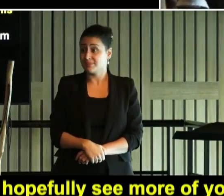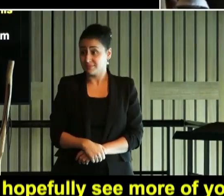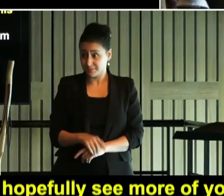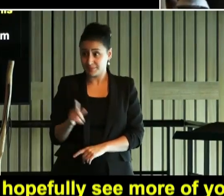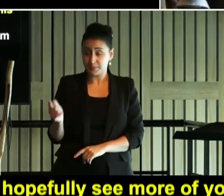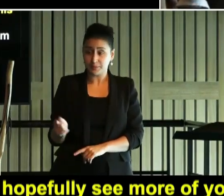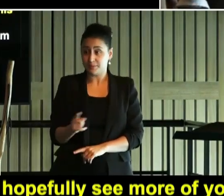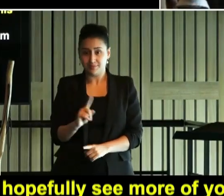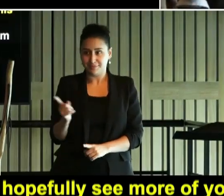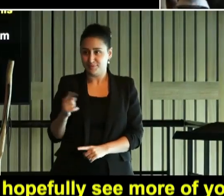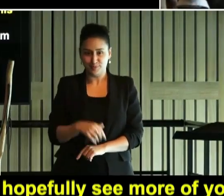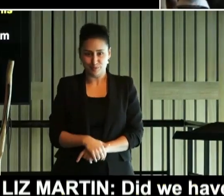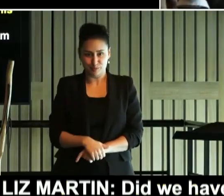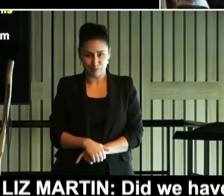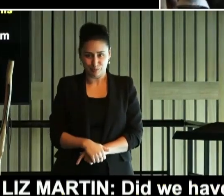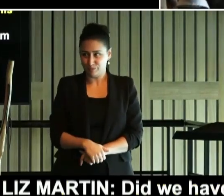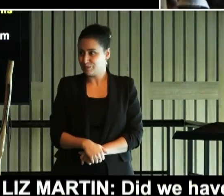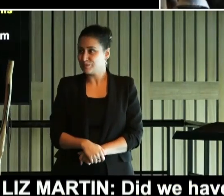Yep.